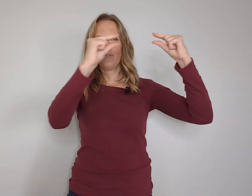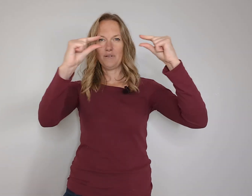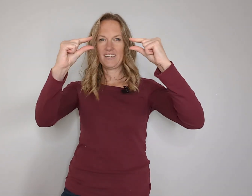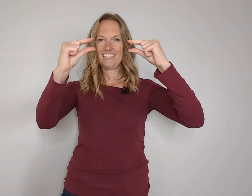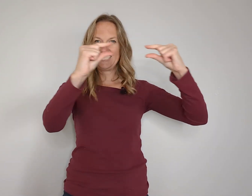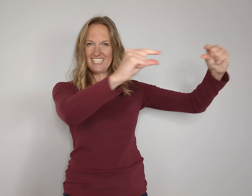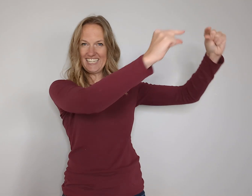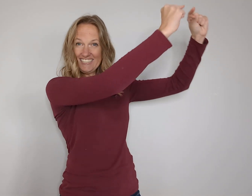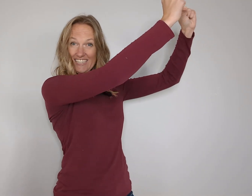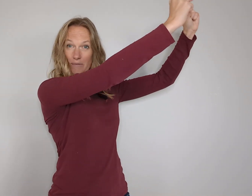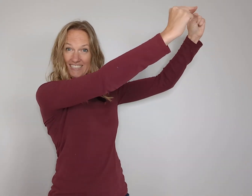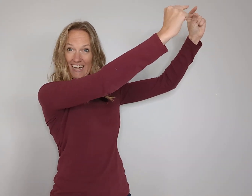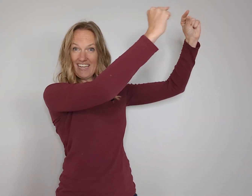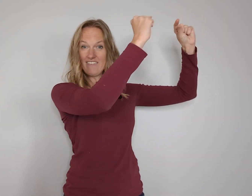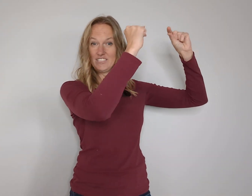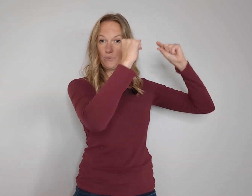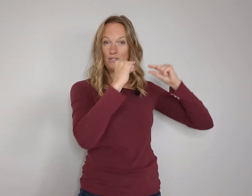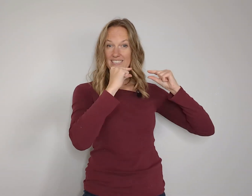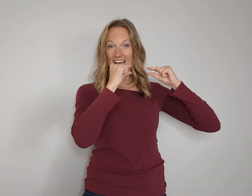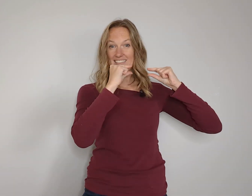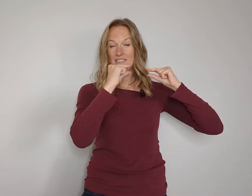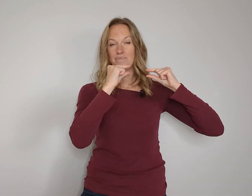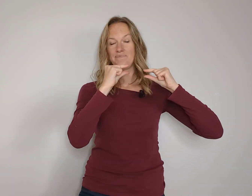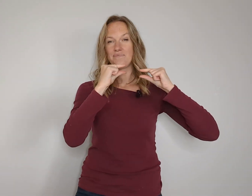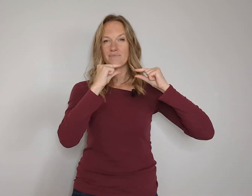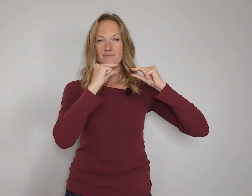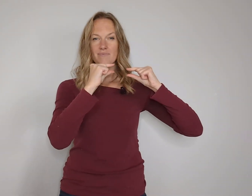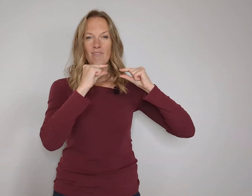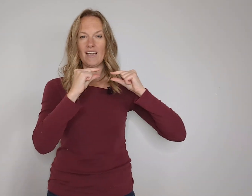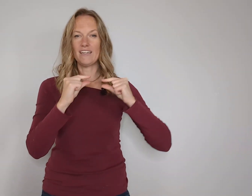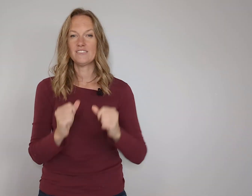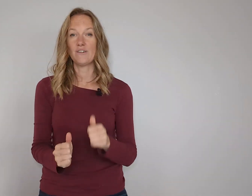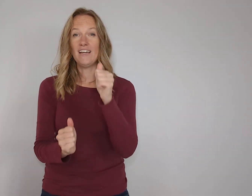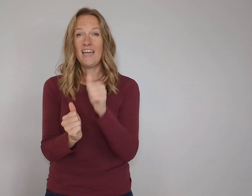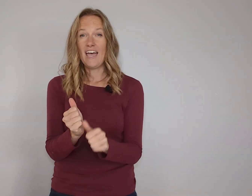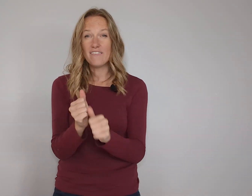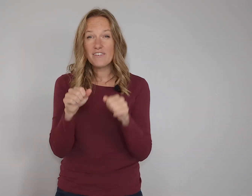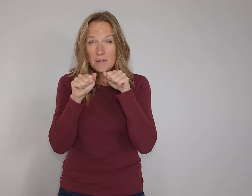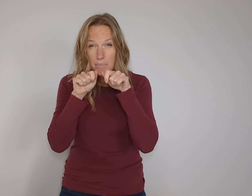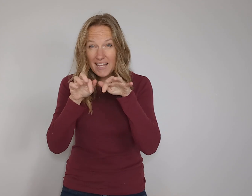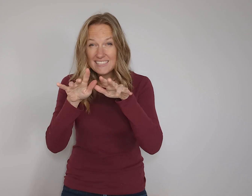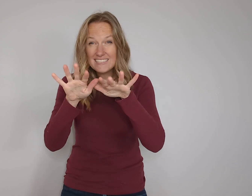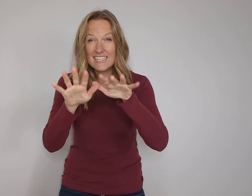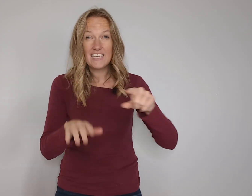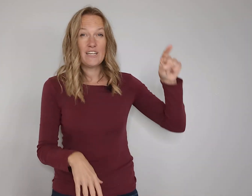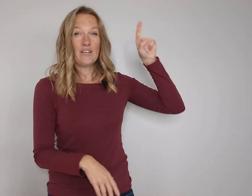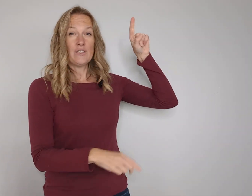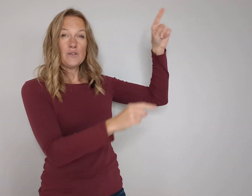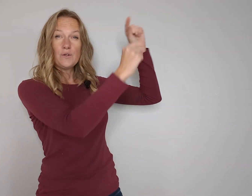We've got these G's coming down to heaven towards us. Okay, so every blessing